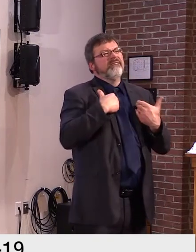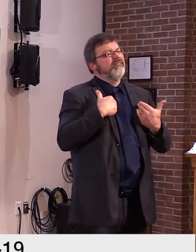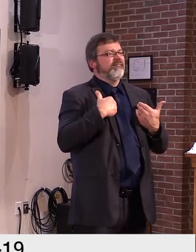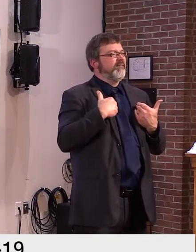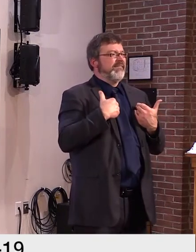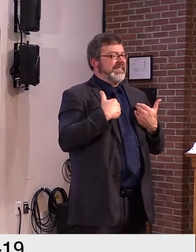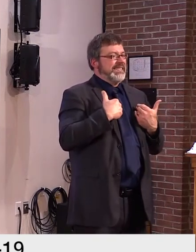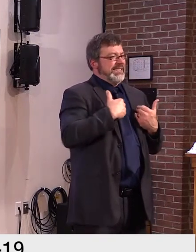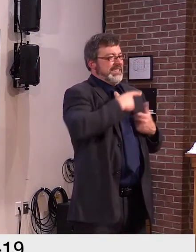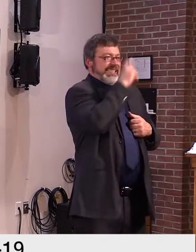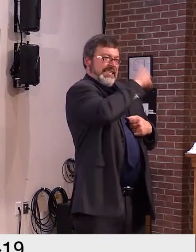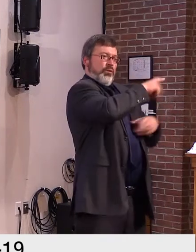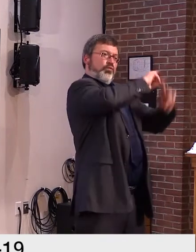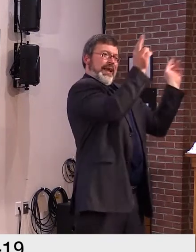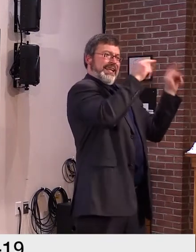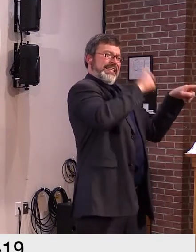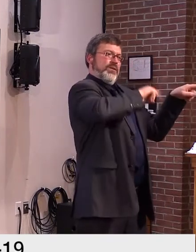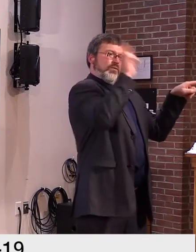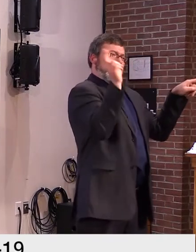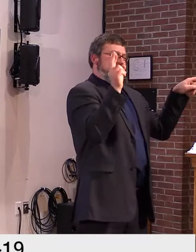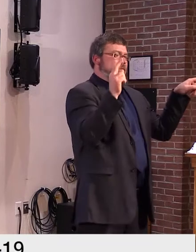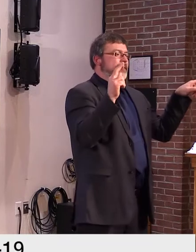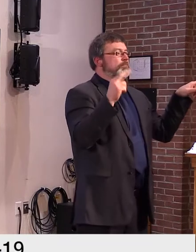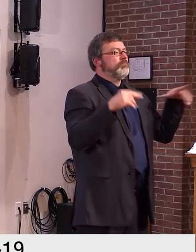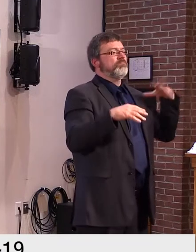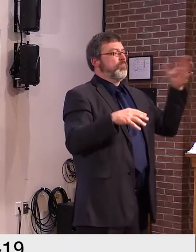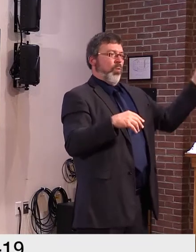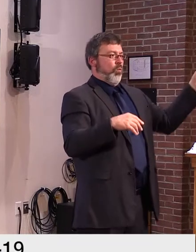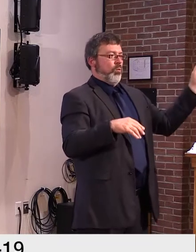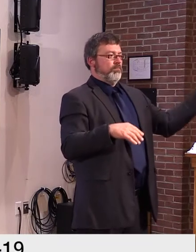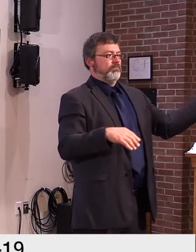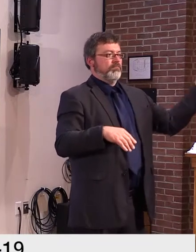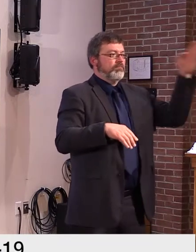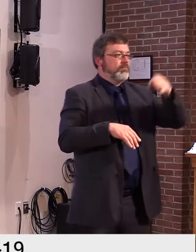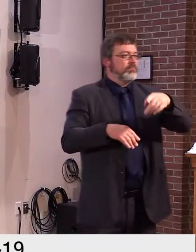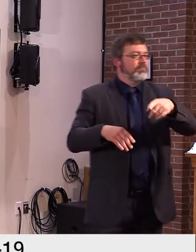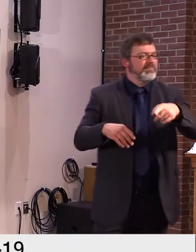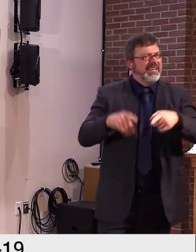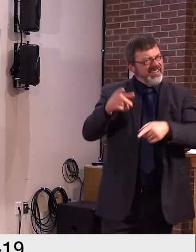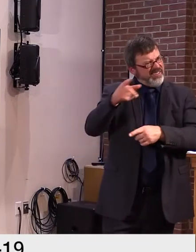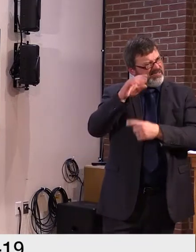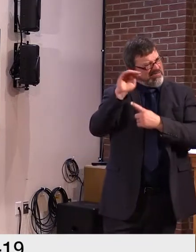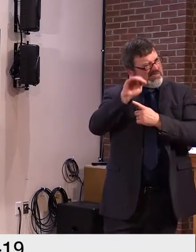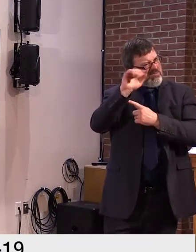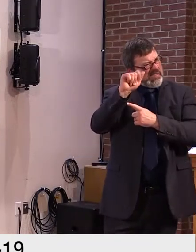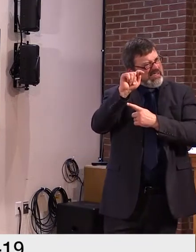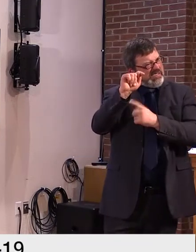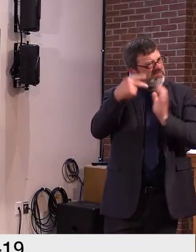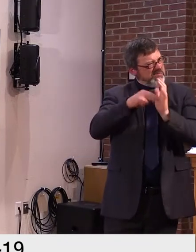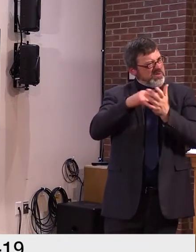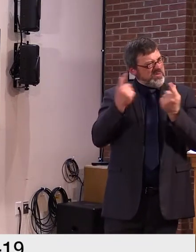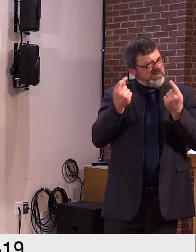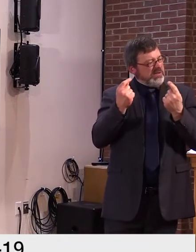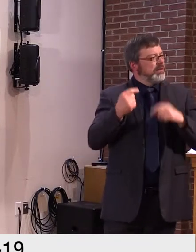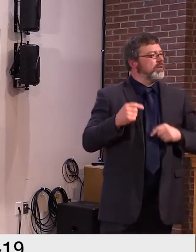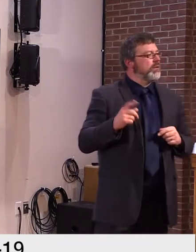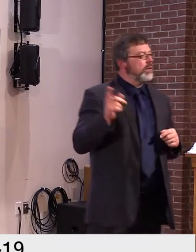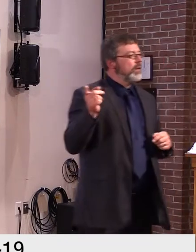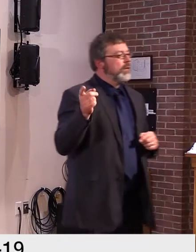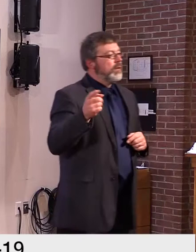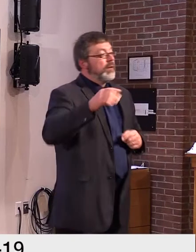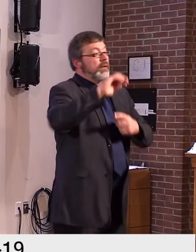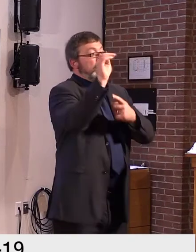What were those programs? The MAT program is the treatment for those